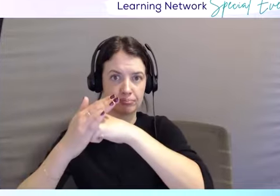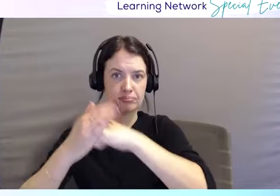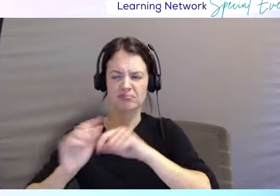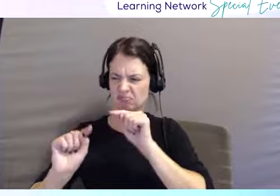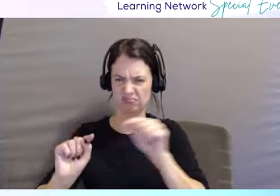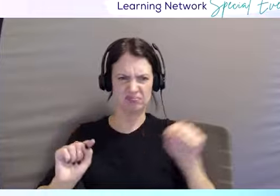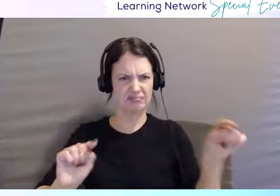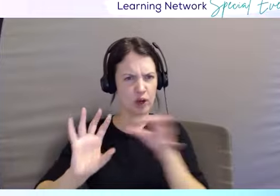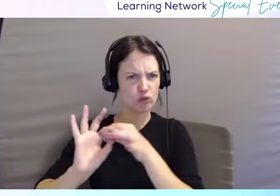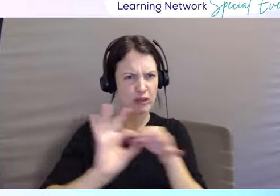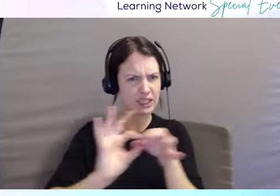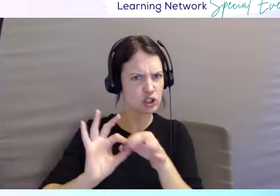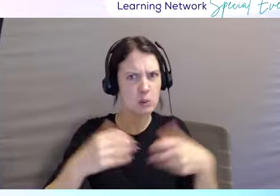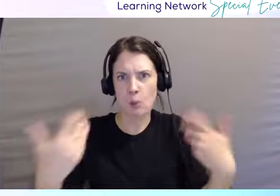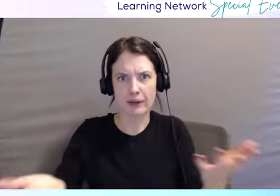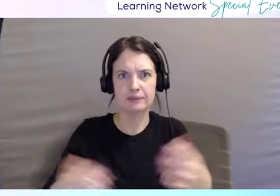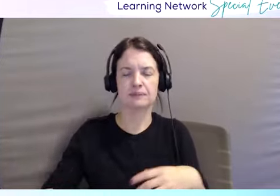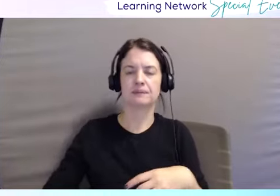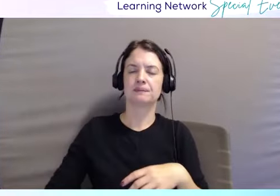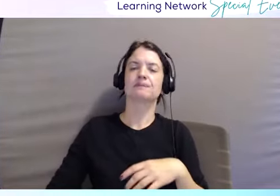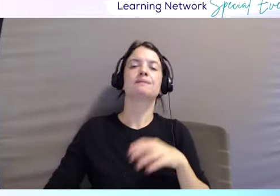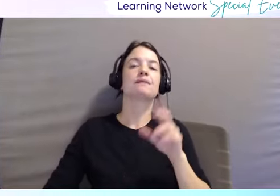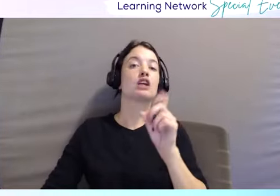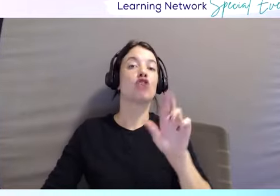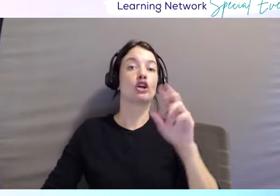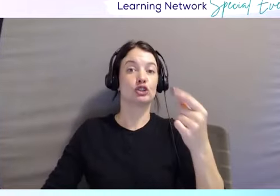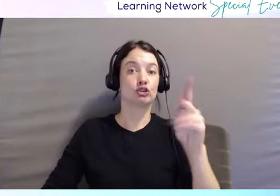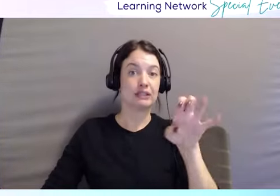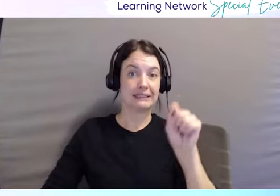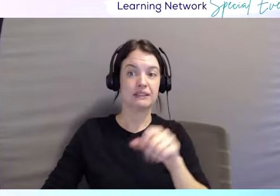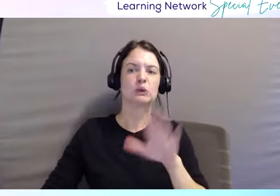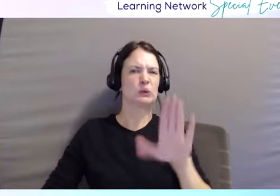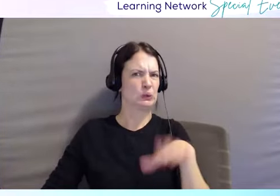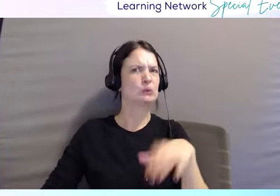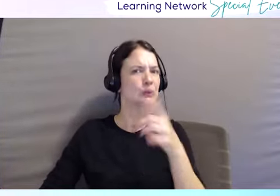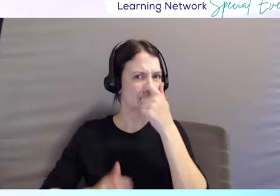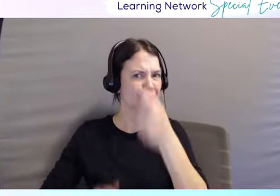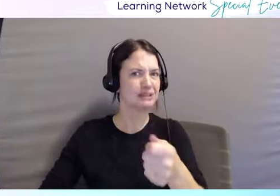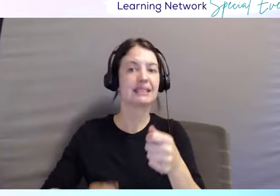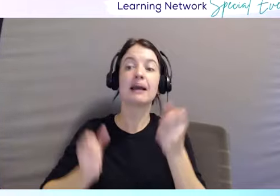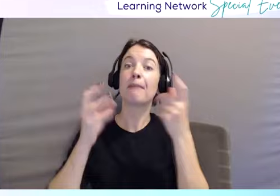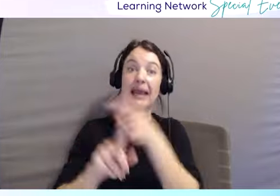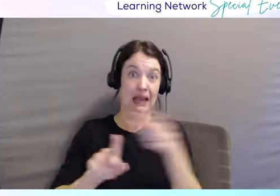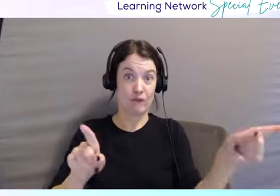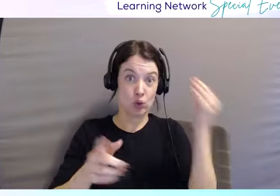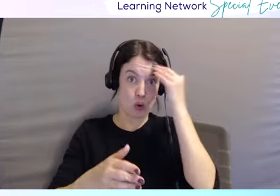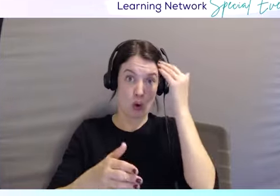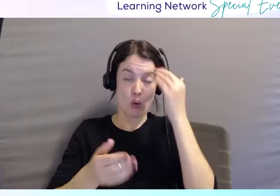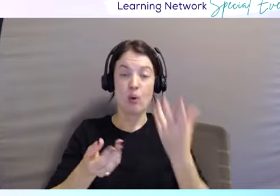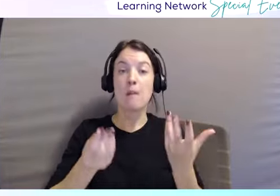You know, many of you in the GBV field will know that there has been increased attention in